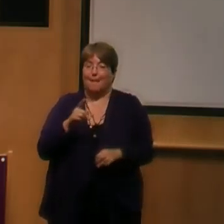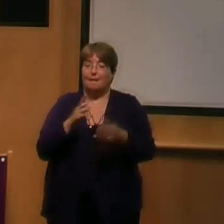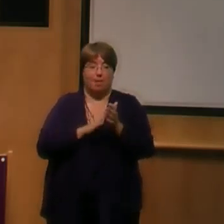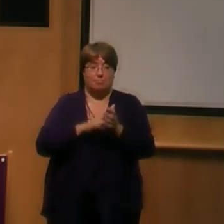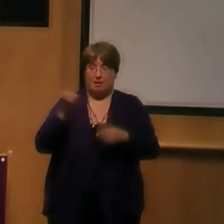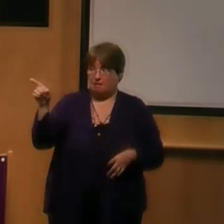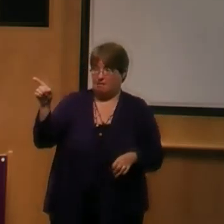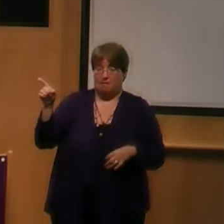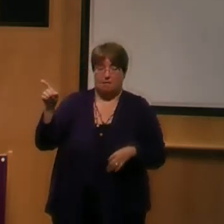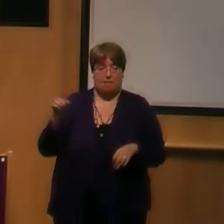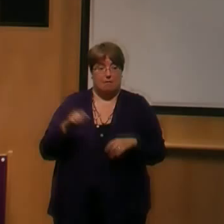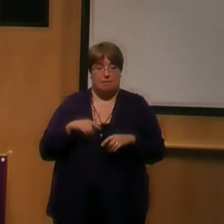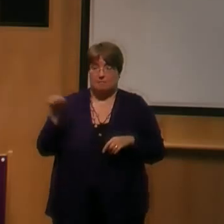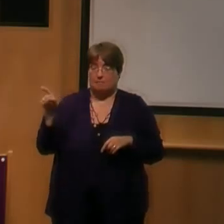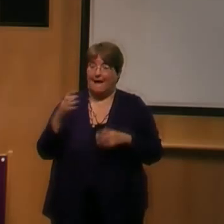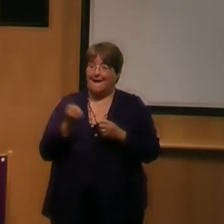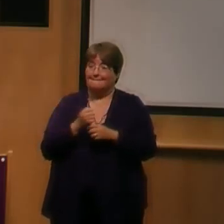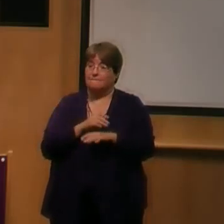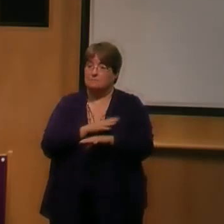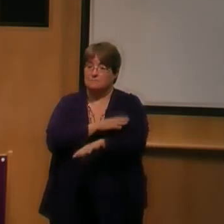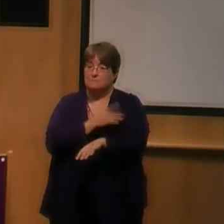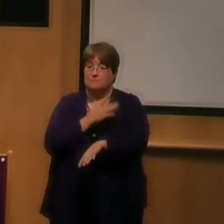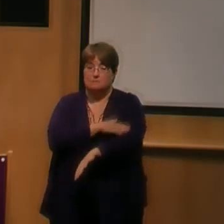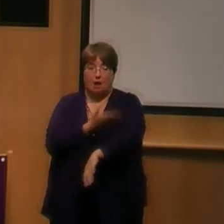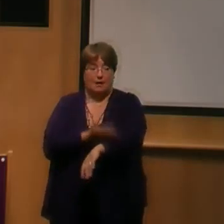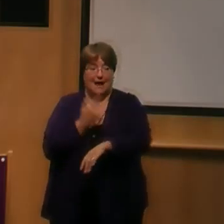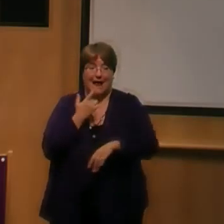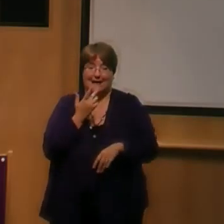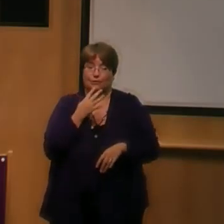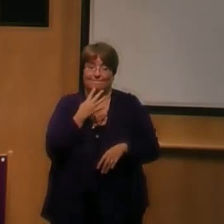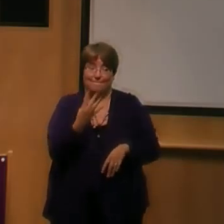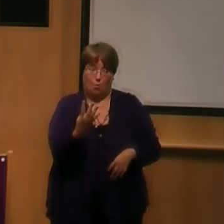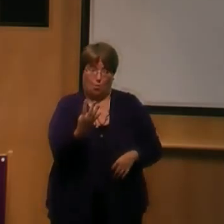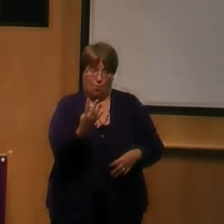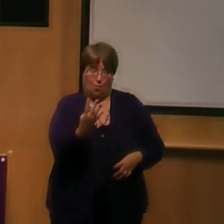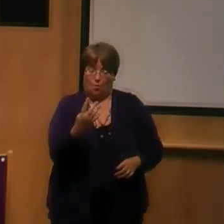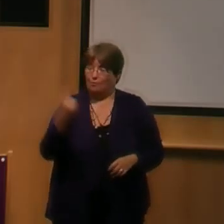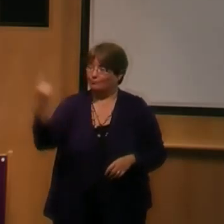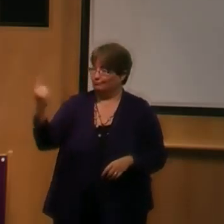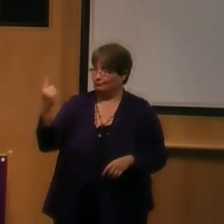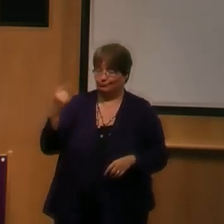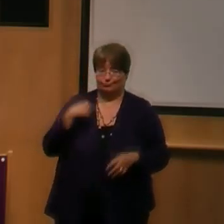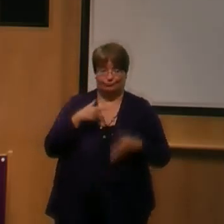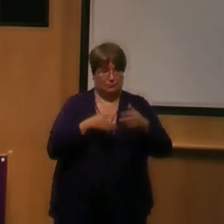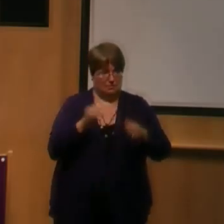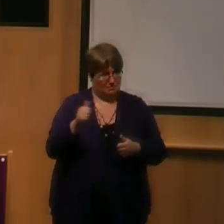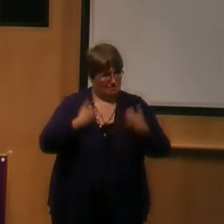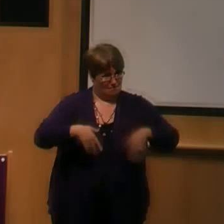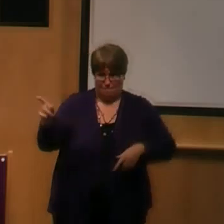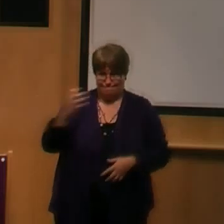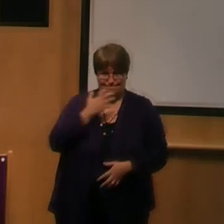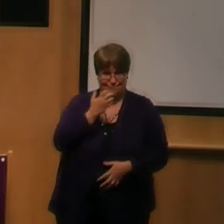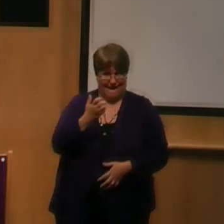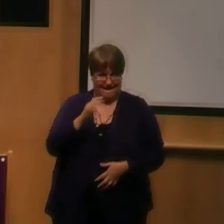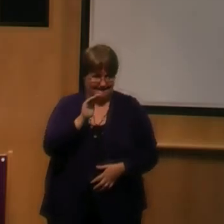chatting. And she just had the commission to the interview. My child was 4. I thought it was